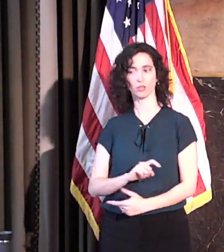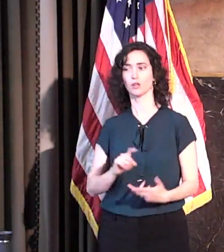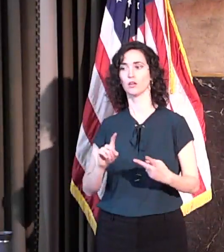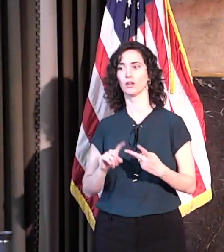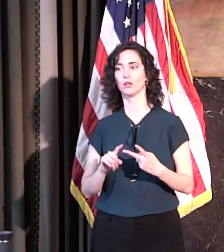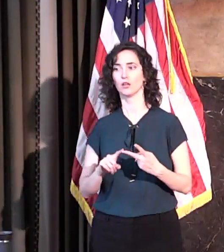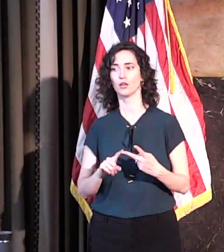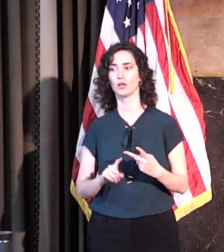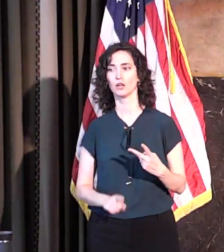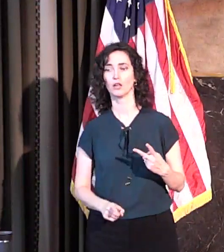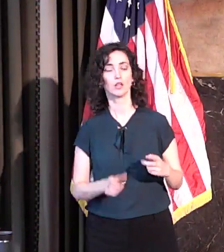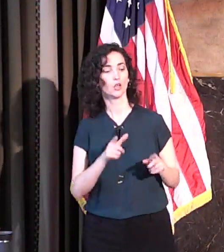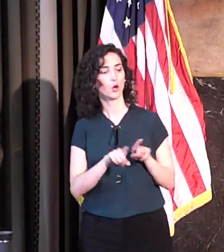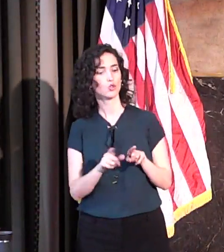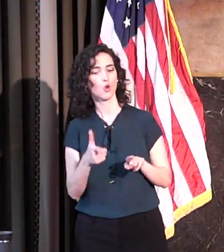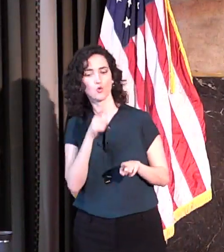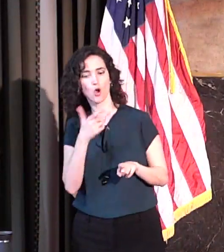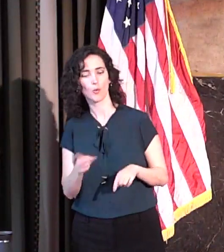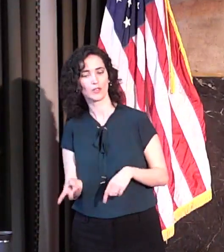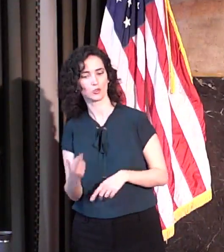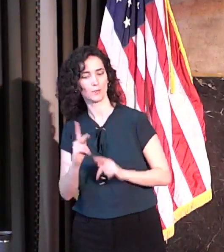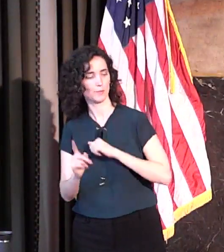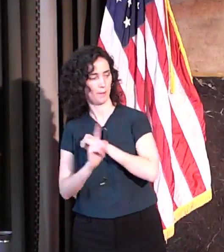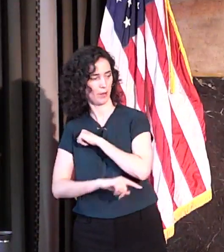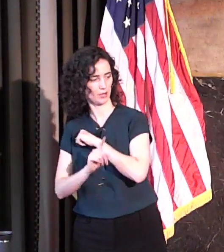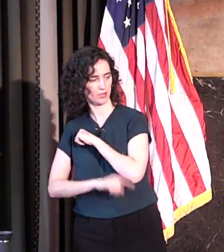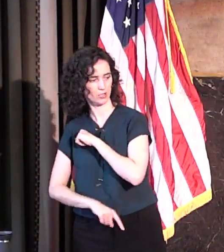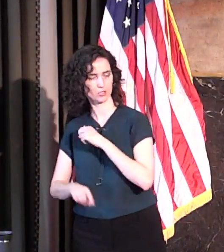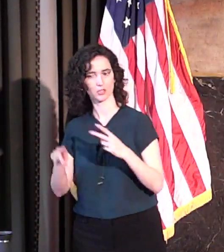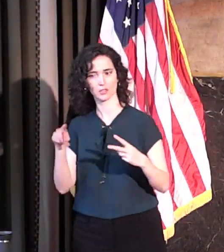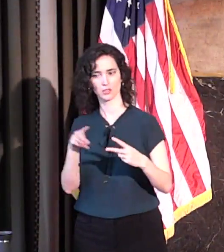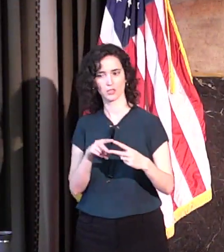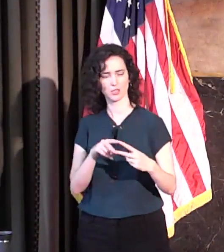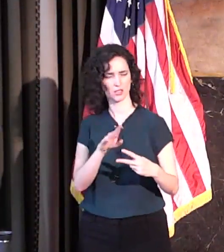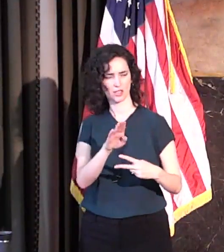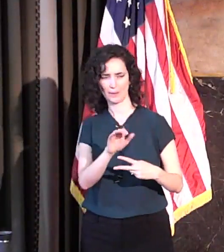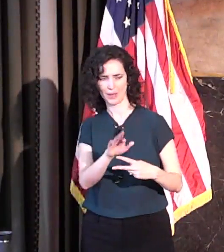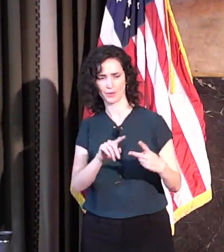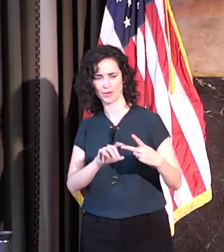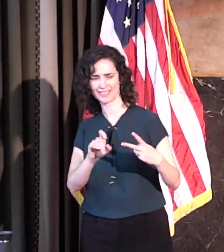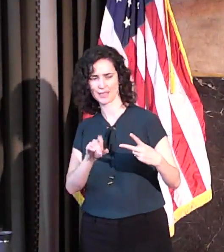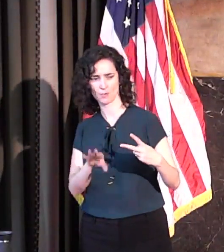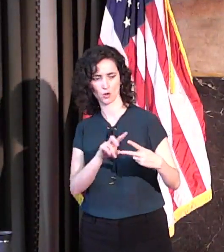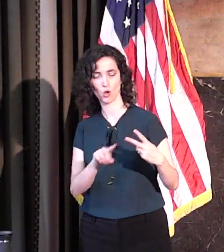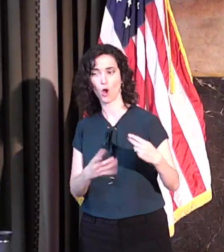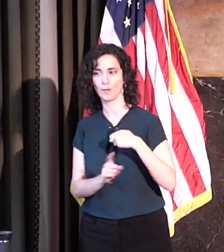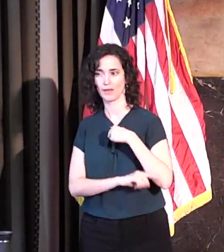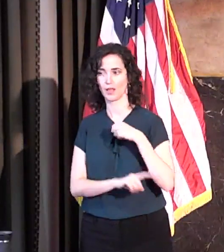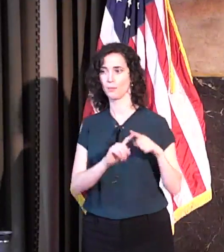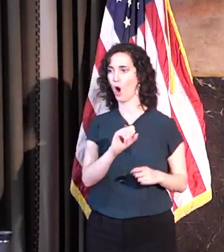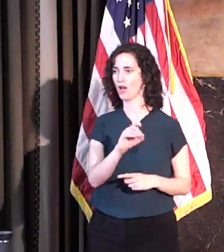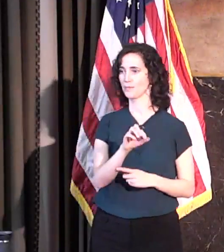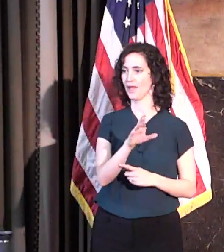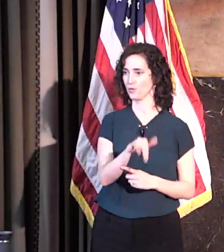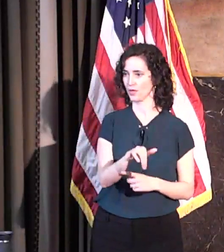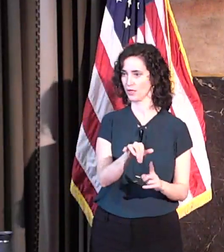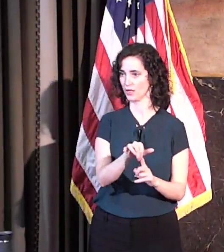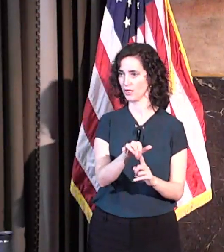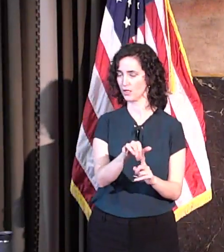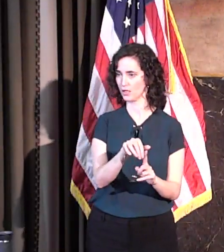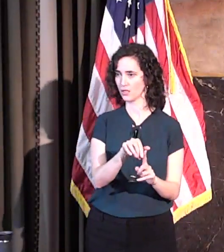report, the two people that were punished, Verge Osbury and Miriam Seeger, were suspended. But in that report, Osbury is painted as being told directly about